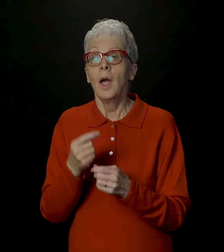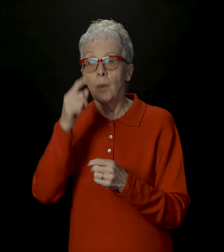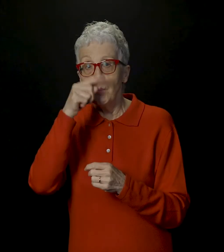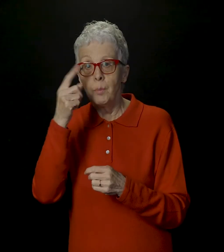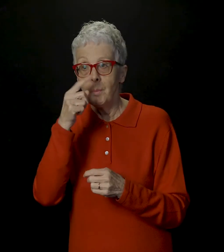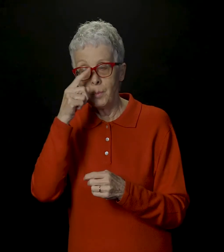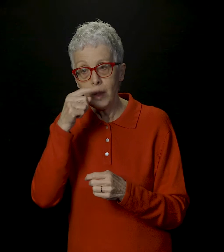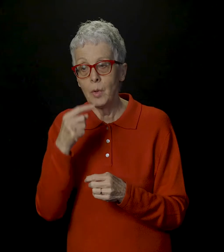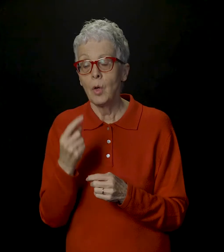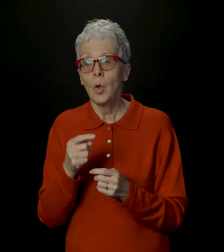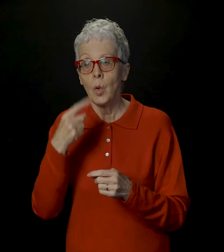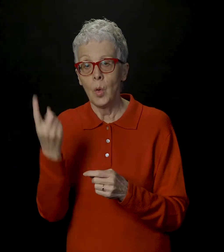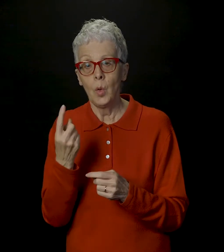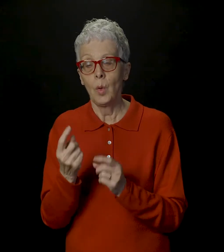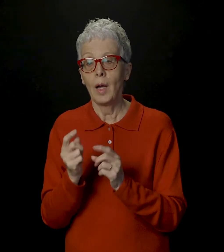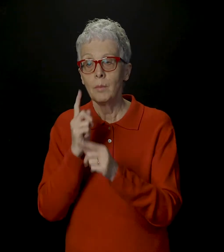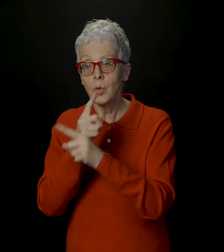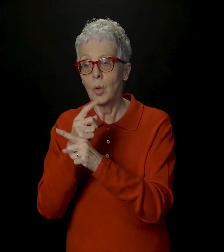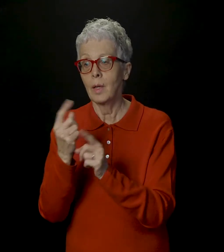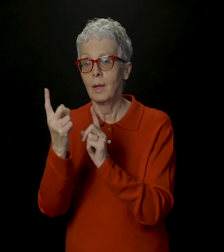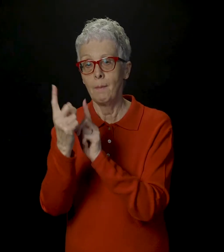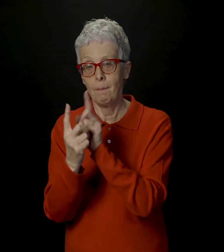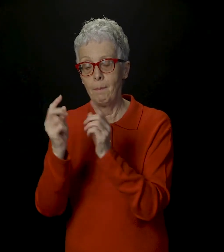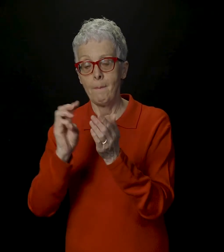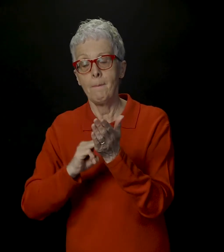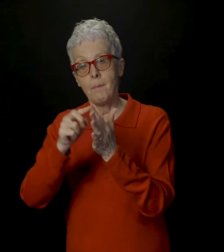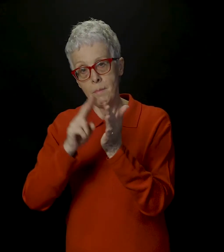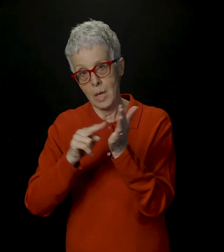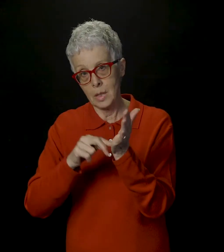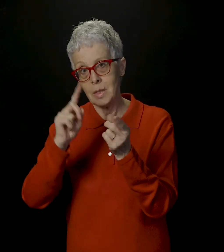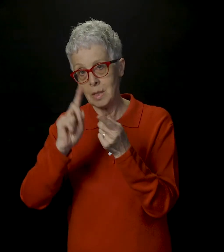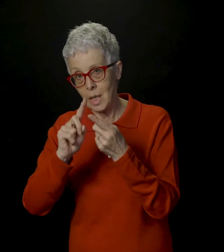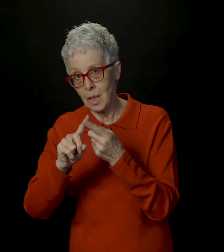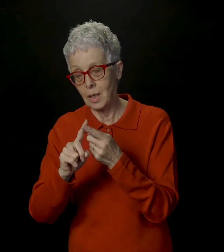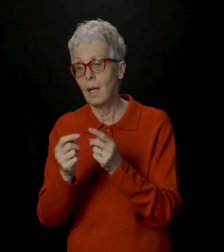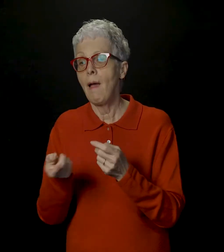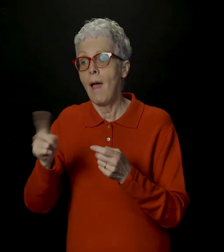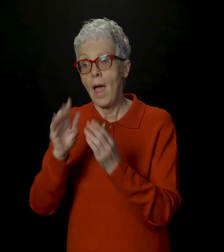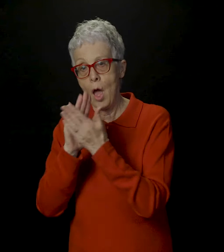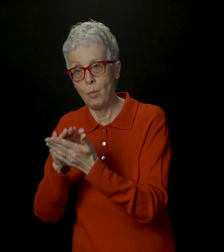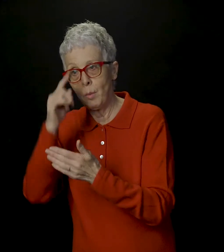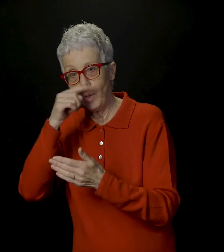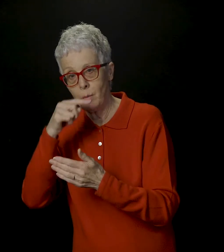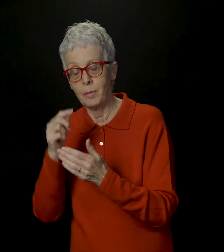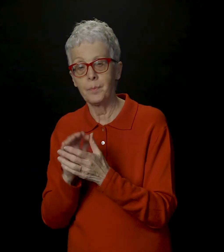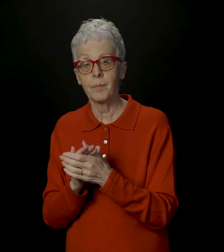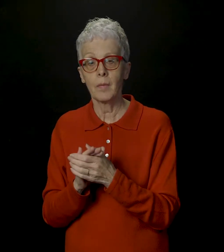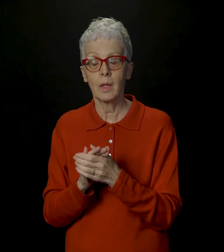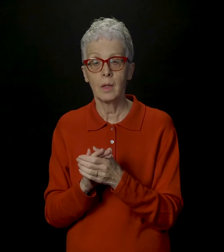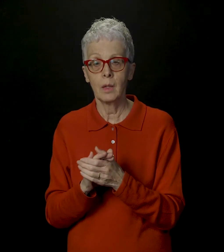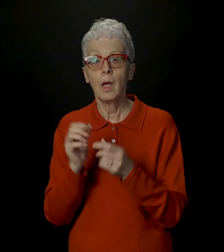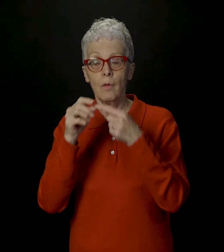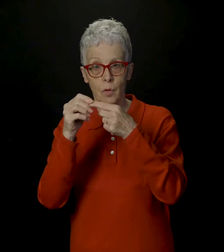mentees The people that come And request a mentor And so it's my job To do a fair bit Of administration around that But